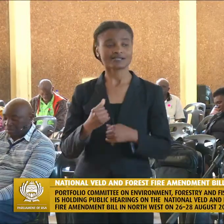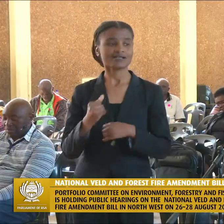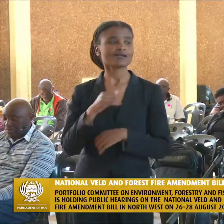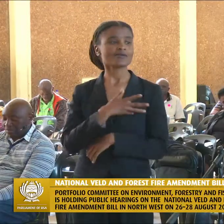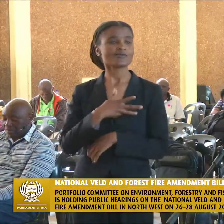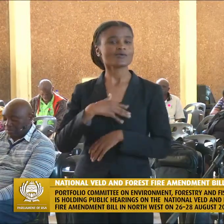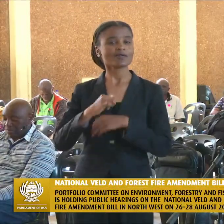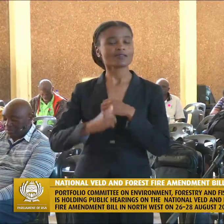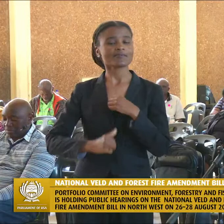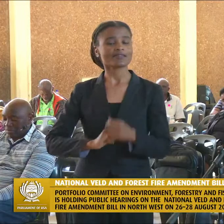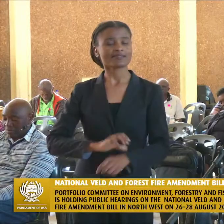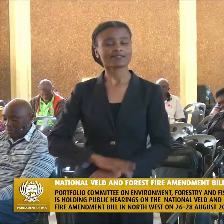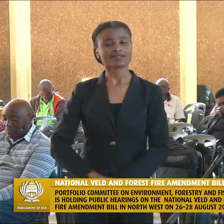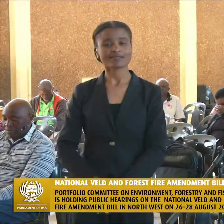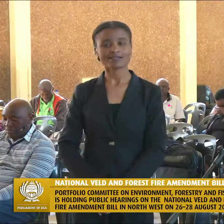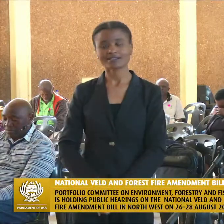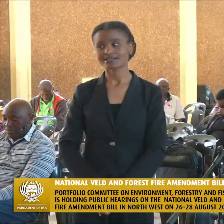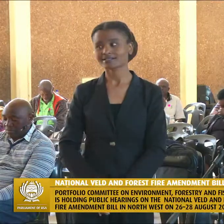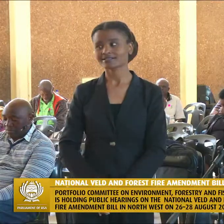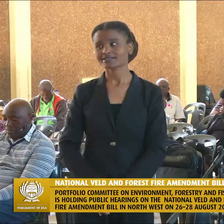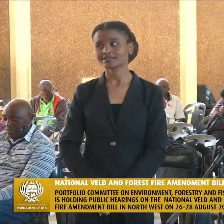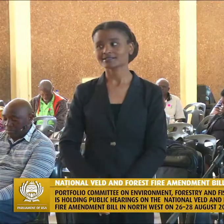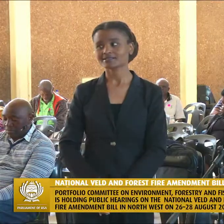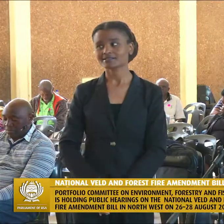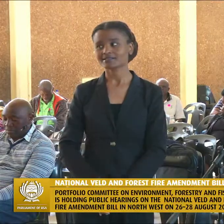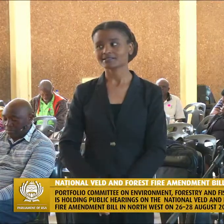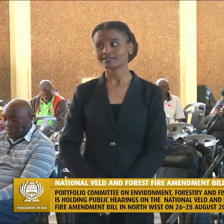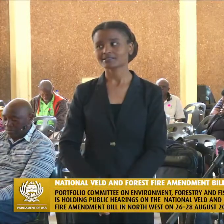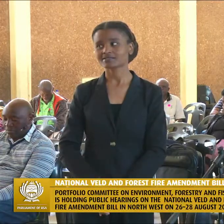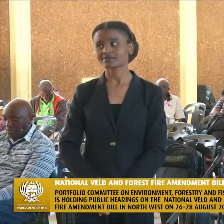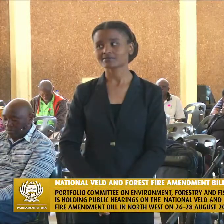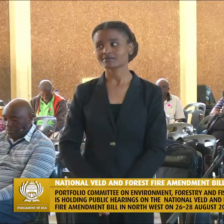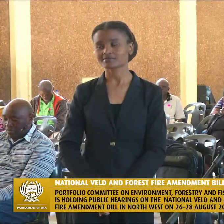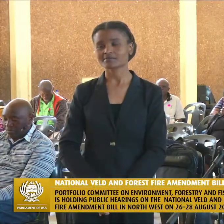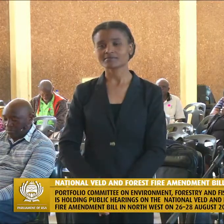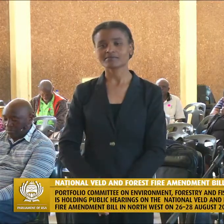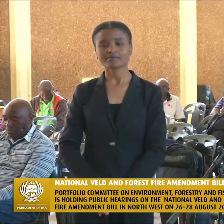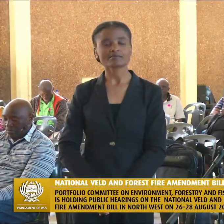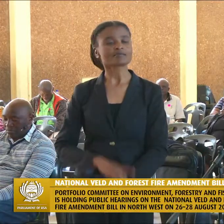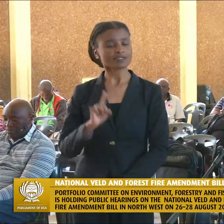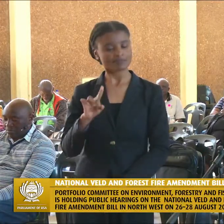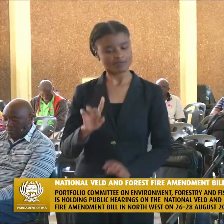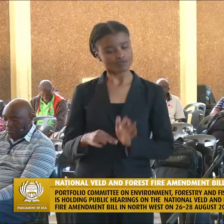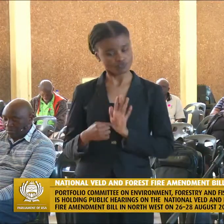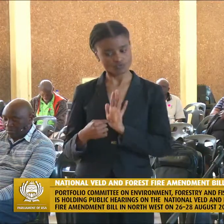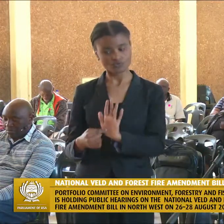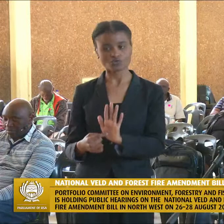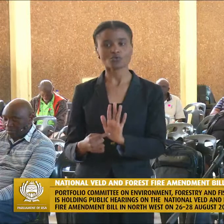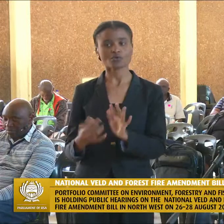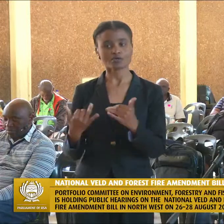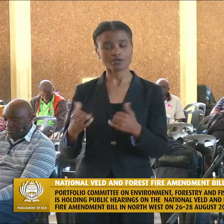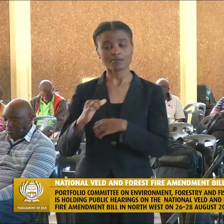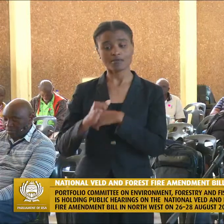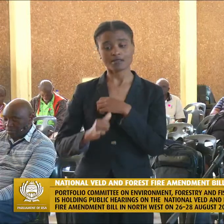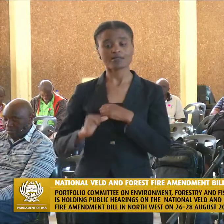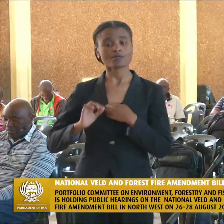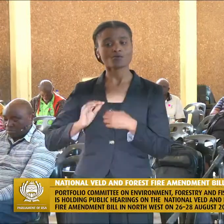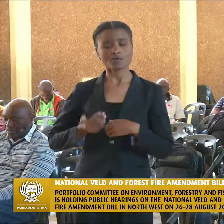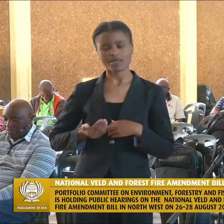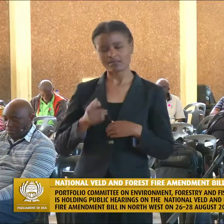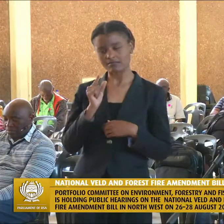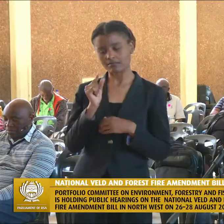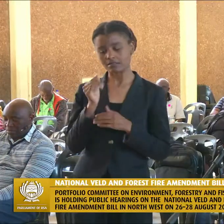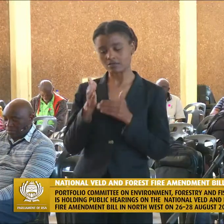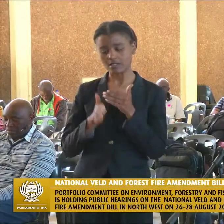this is women's month let's say the let's show it as women that this is almost the end of the women's